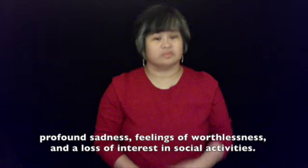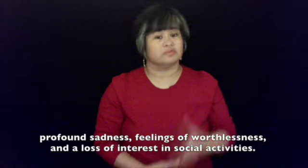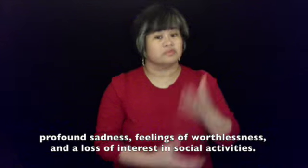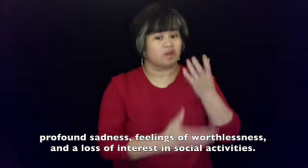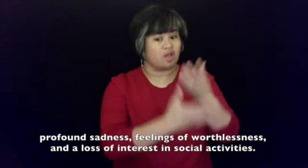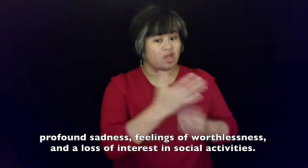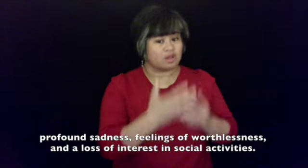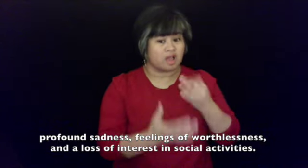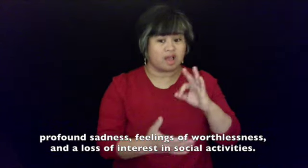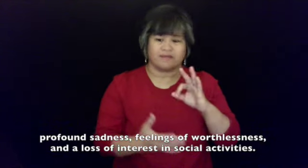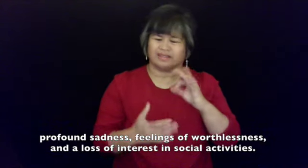activities.